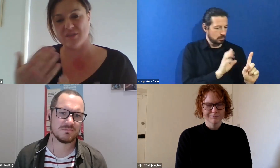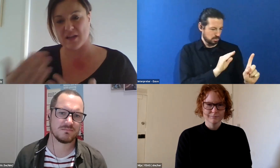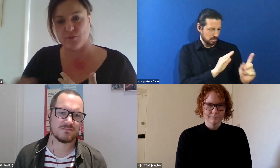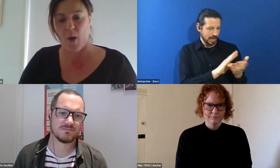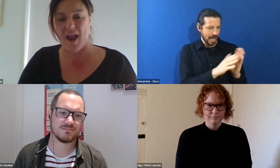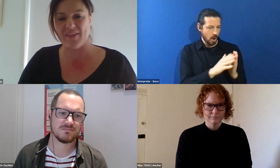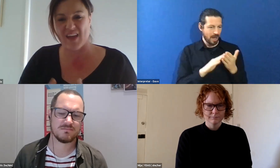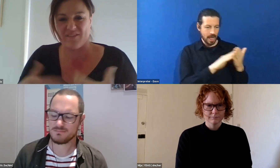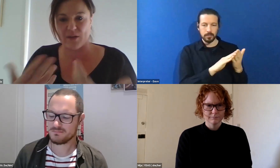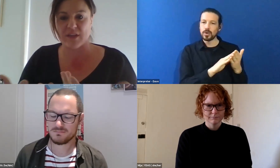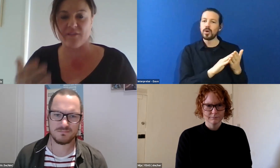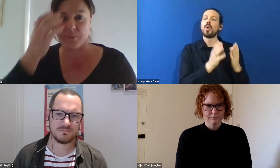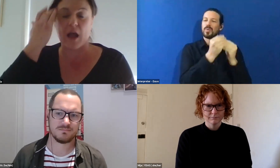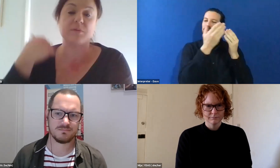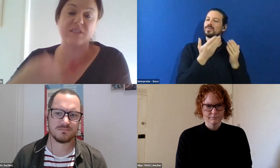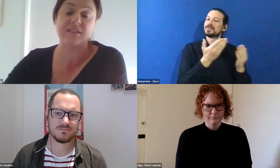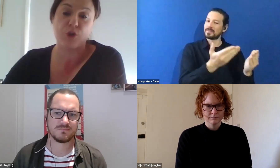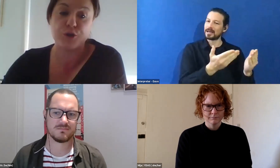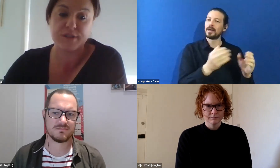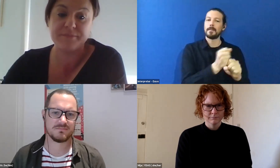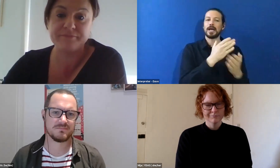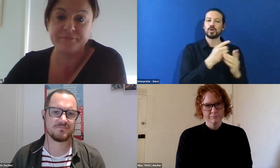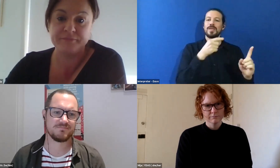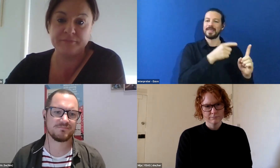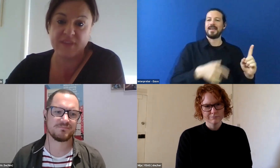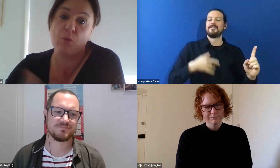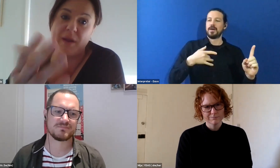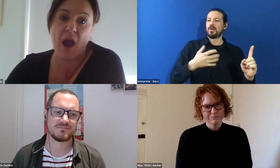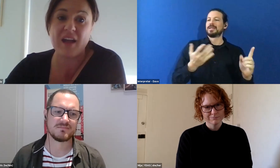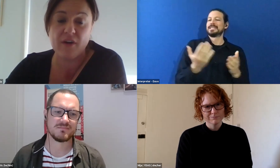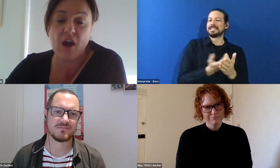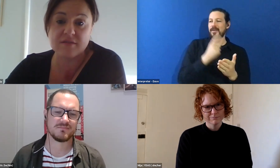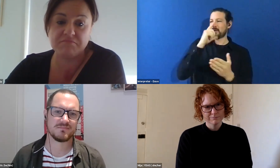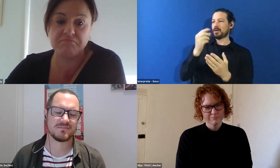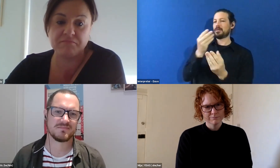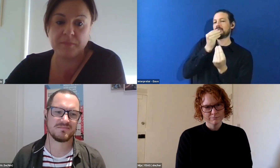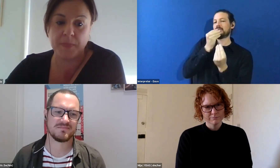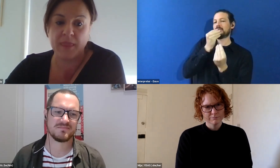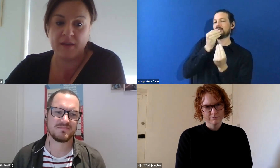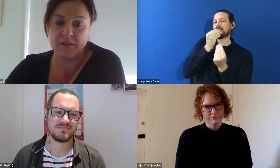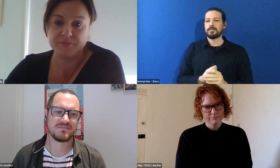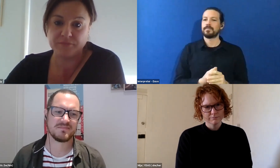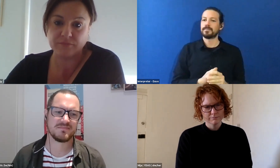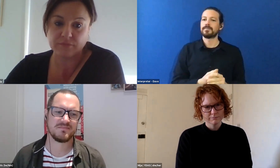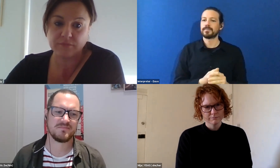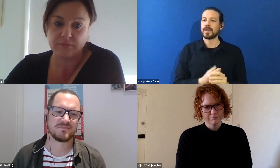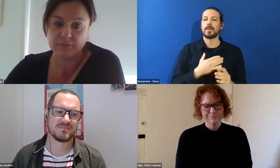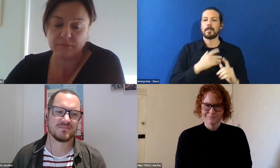in a respectful way that they feel safe to be able to disclose. That would be my advice.